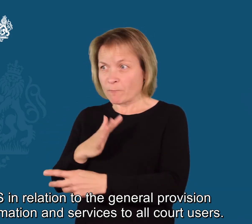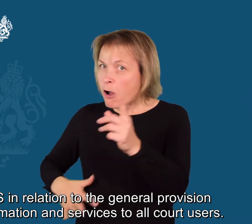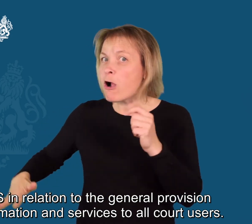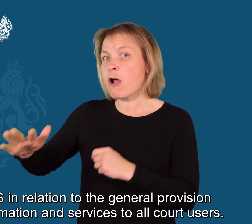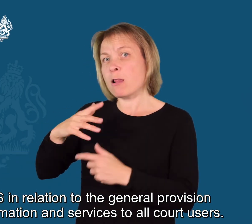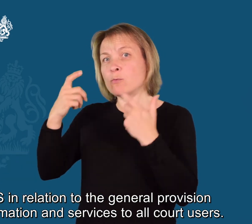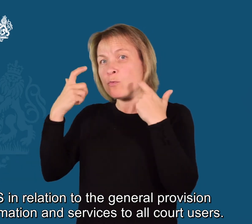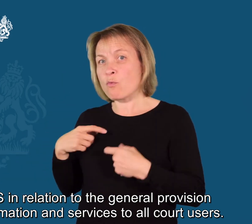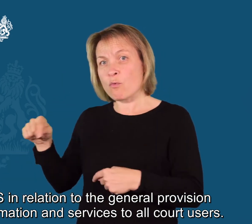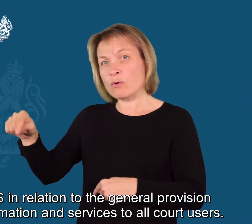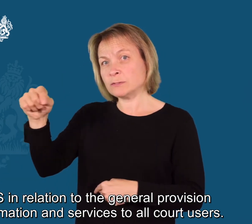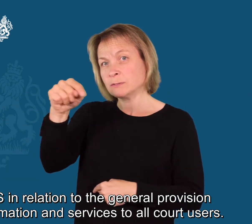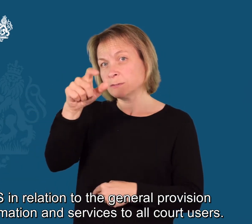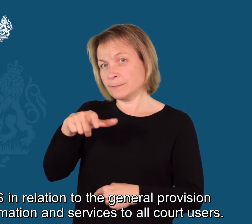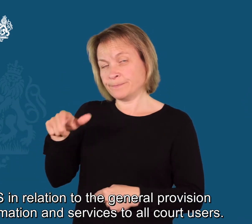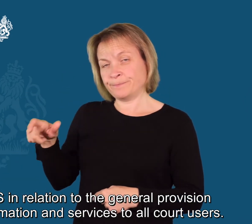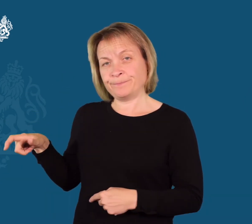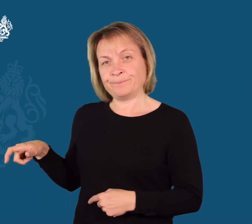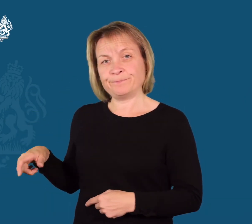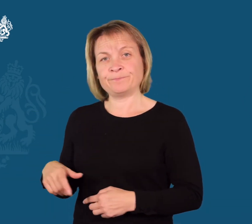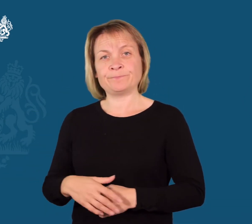information and services to all court users.